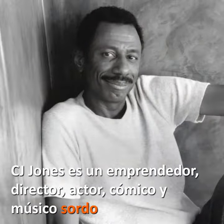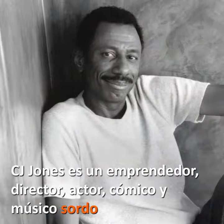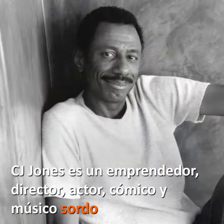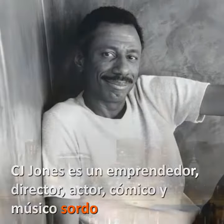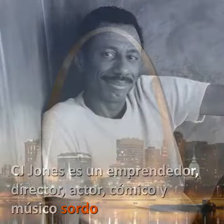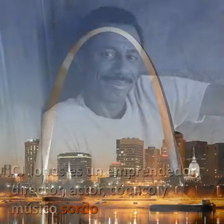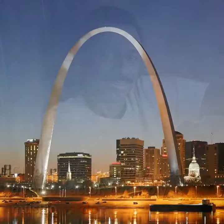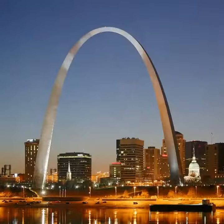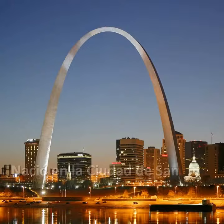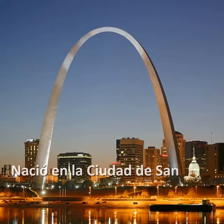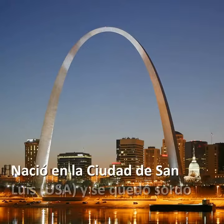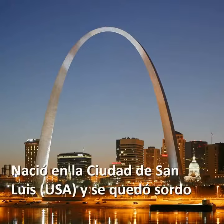Not hearing.